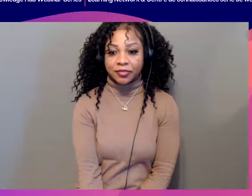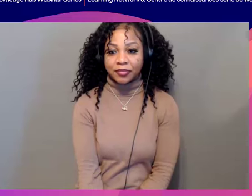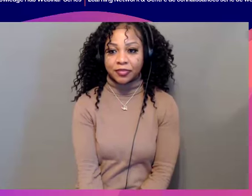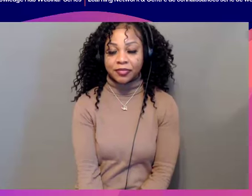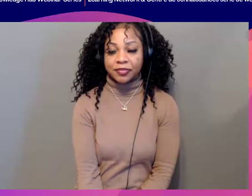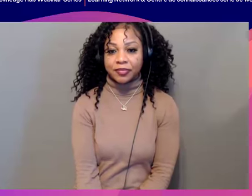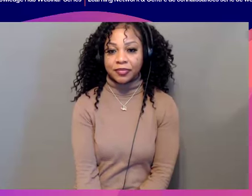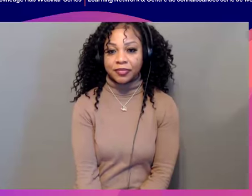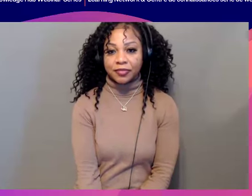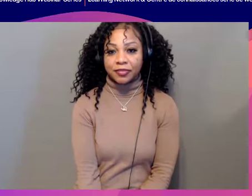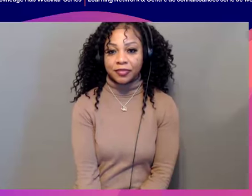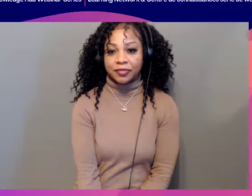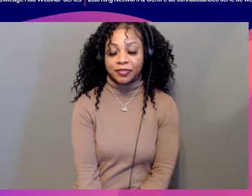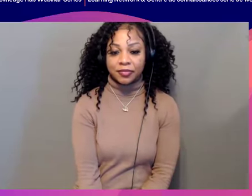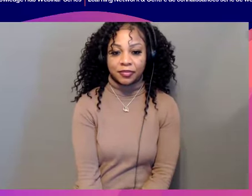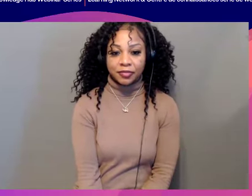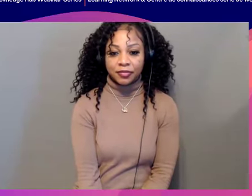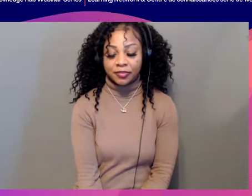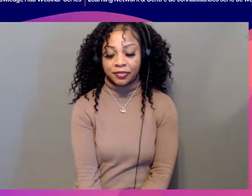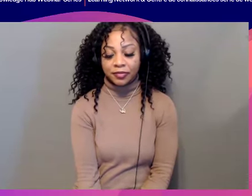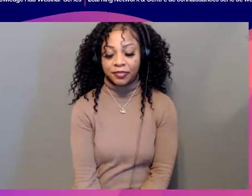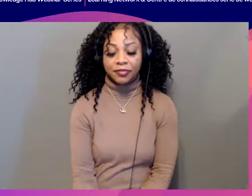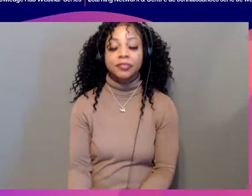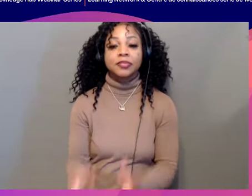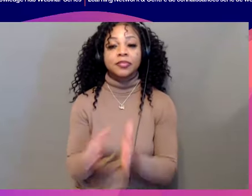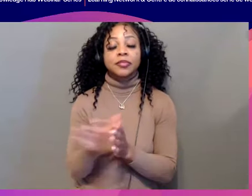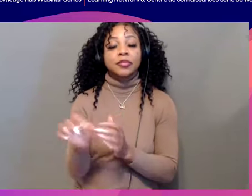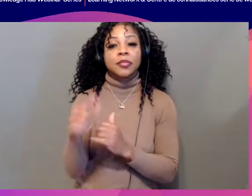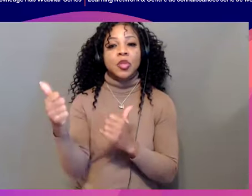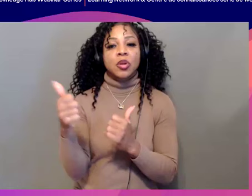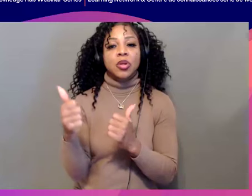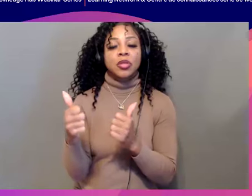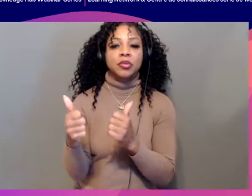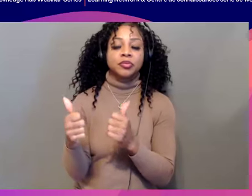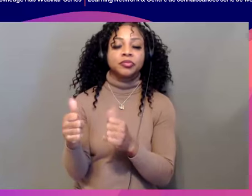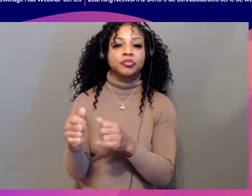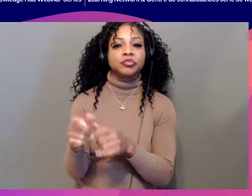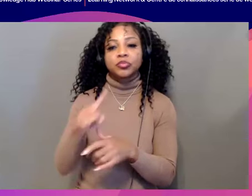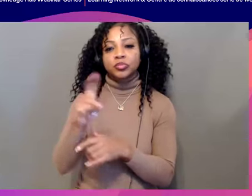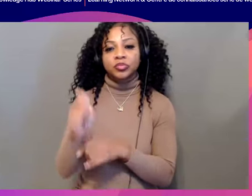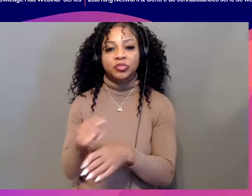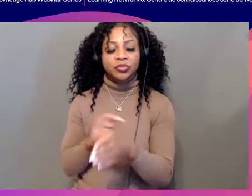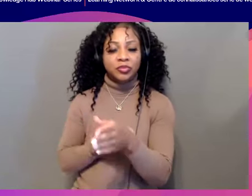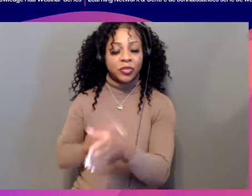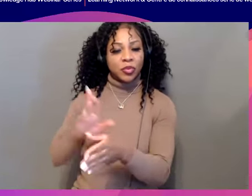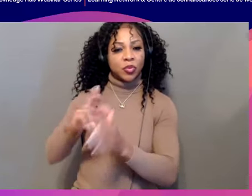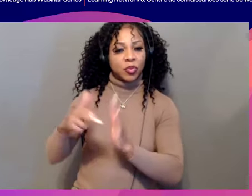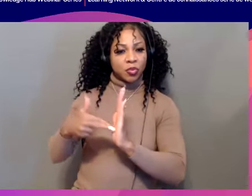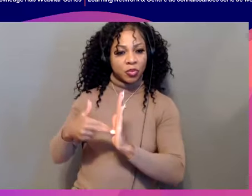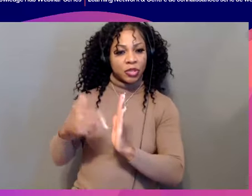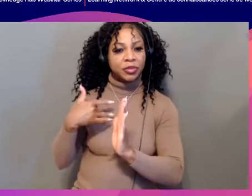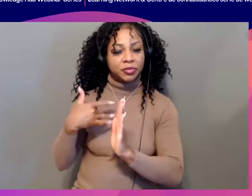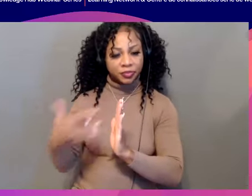Yes, I'll go with another question. Another audience member shared that in their role, they are often presenting to